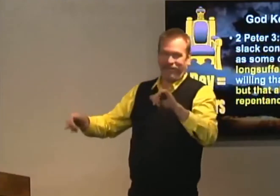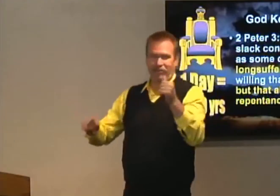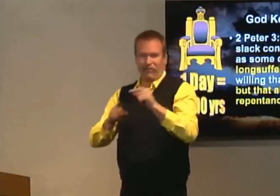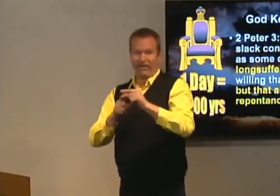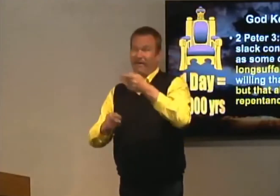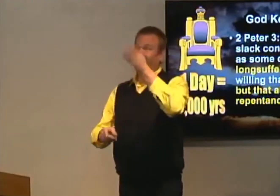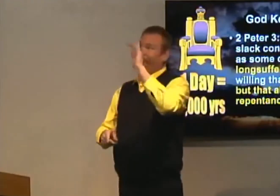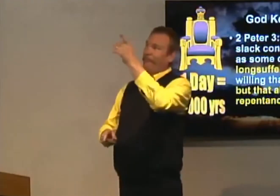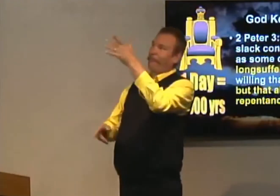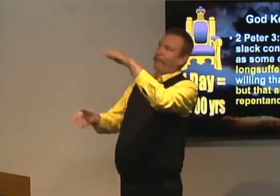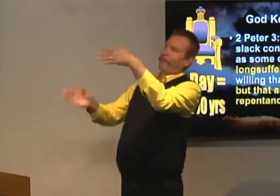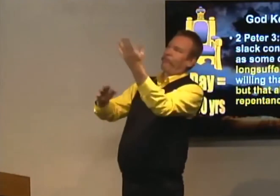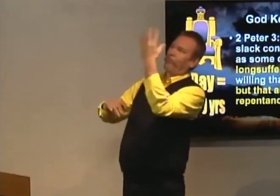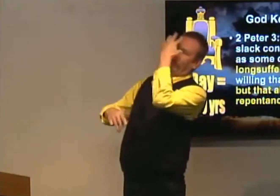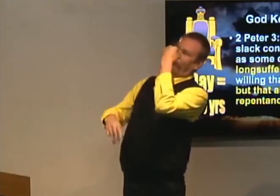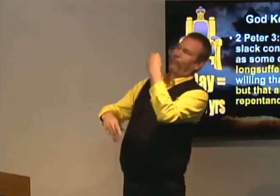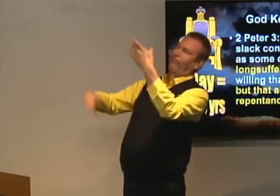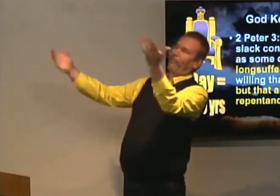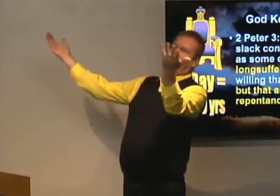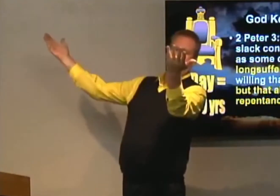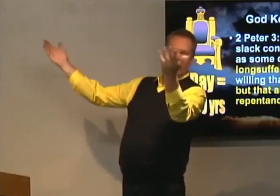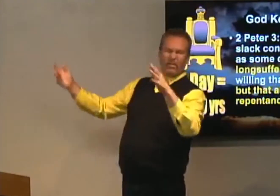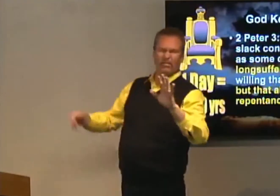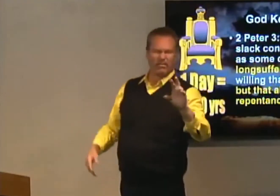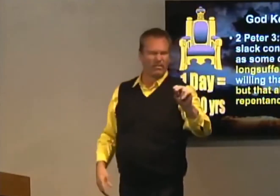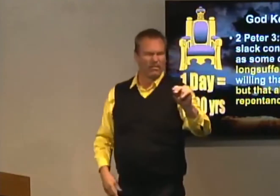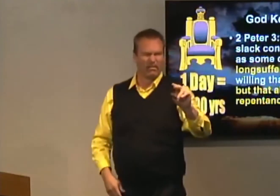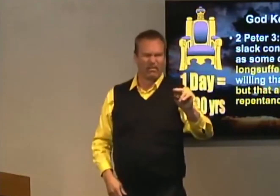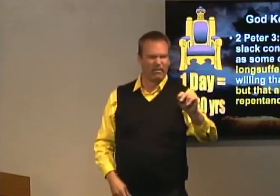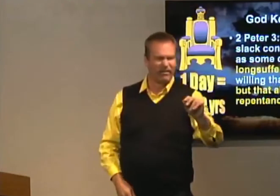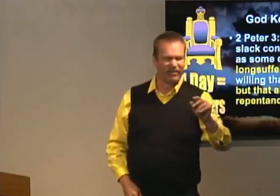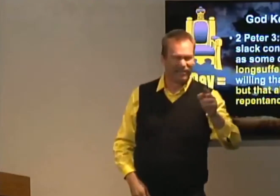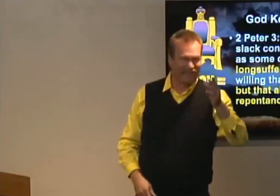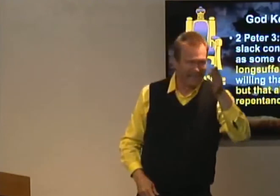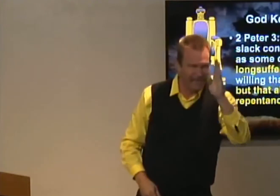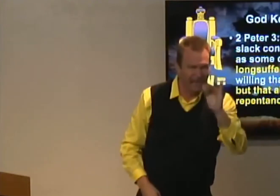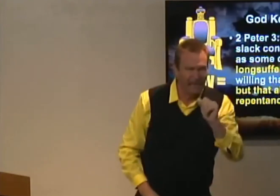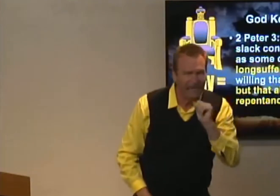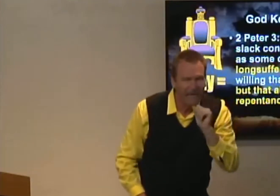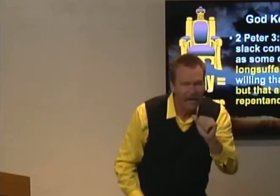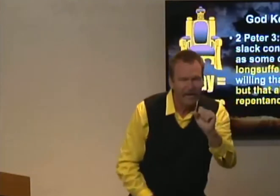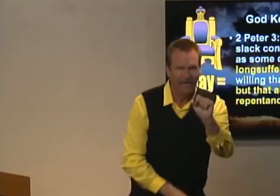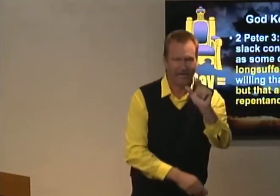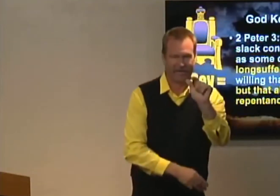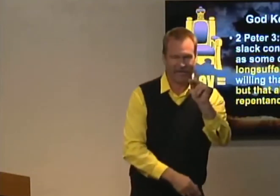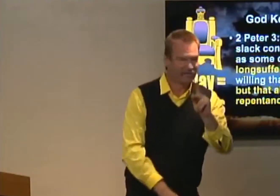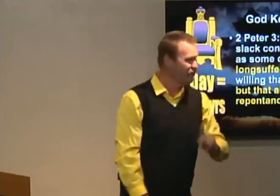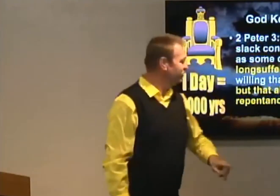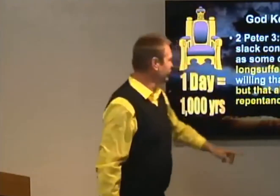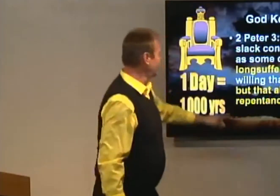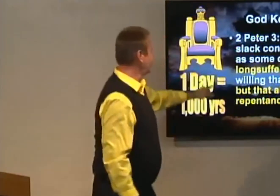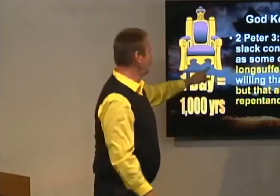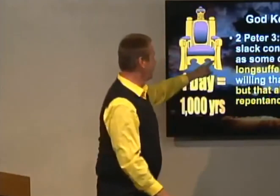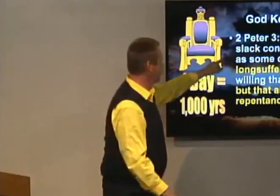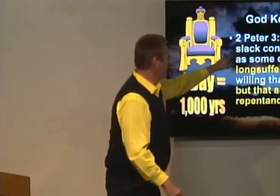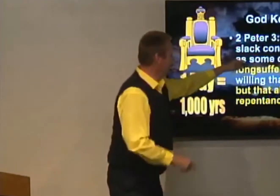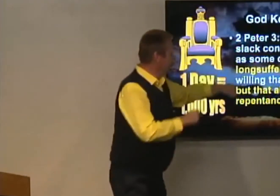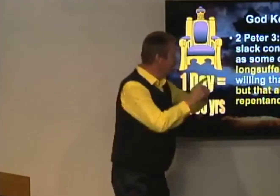And people are like, I call out to God, but it's as he's asleep, it's as he's dead. That is not true. God is